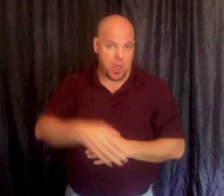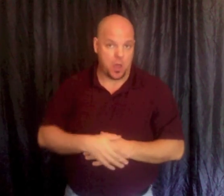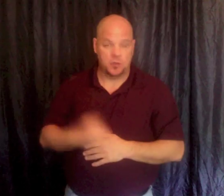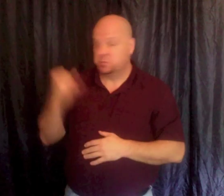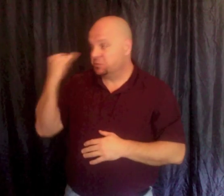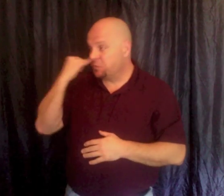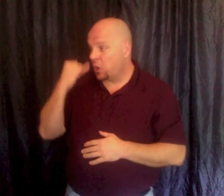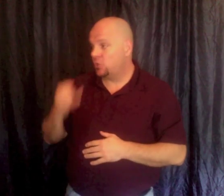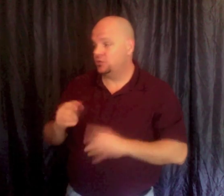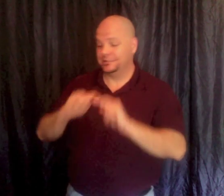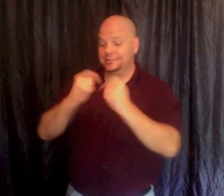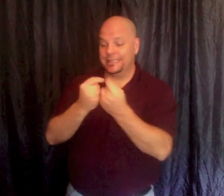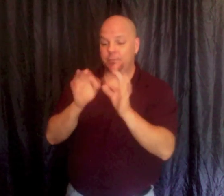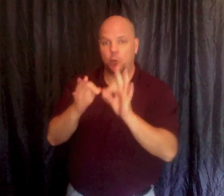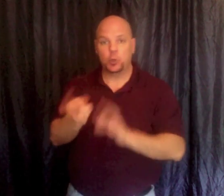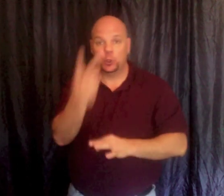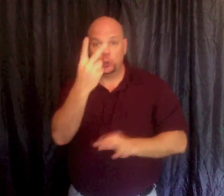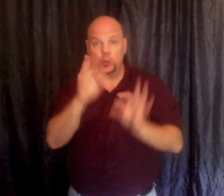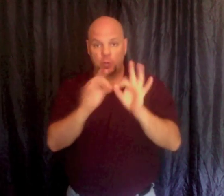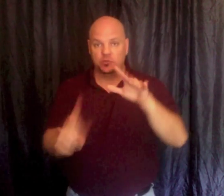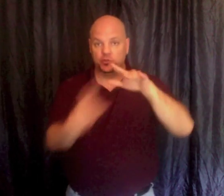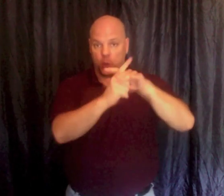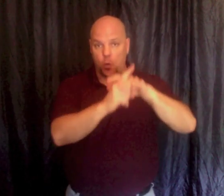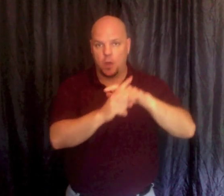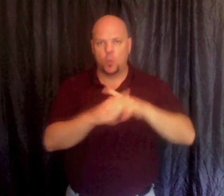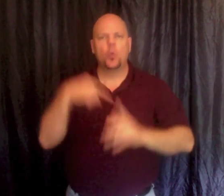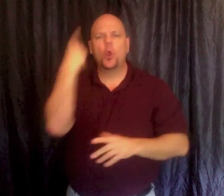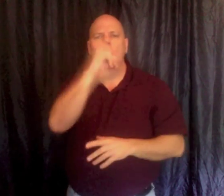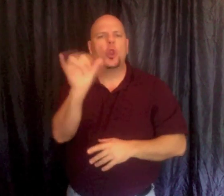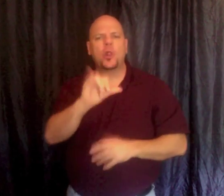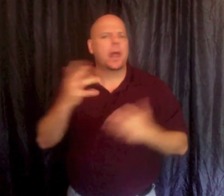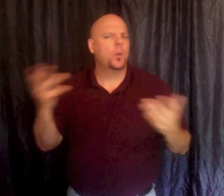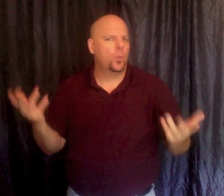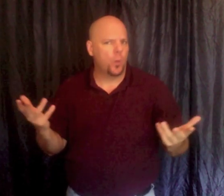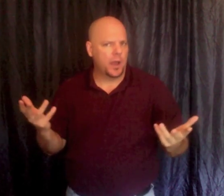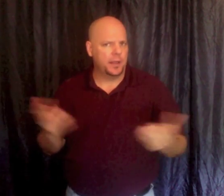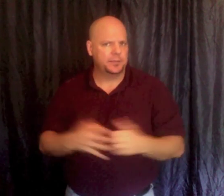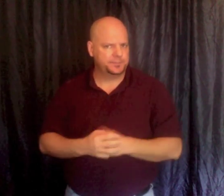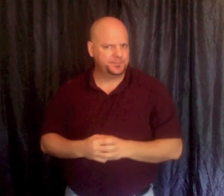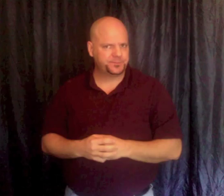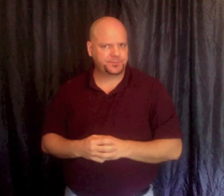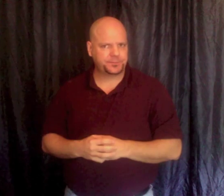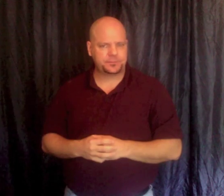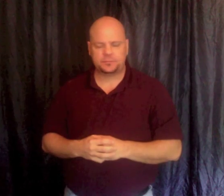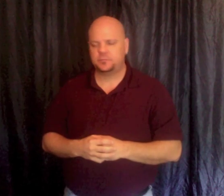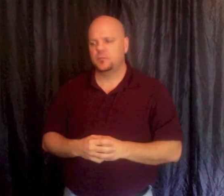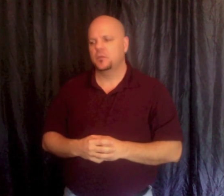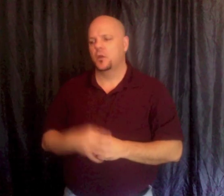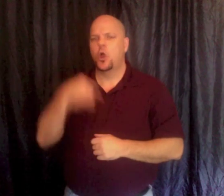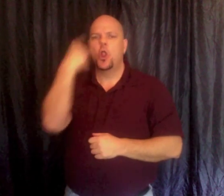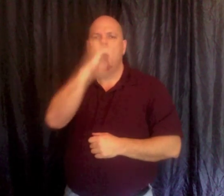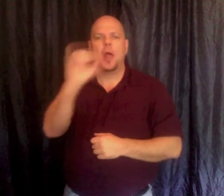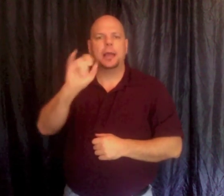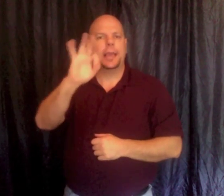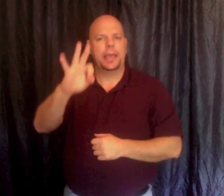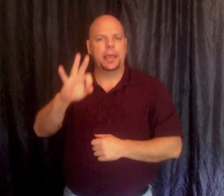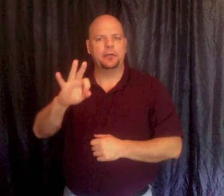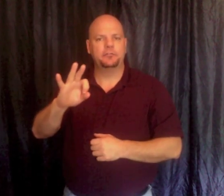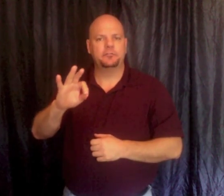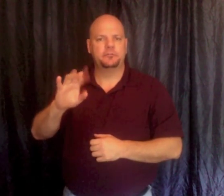interpreters coming, what would that mean to two interpreters? What's it going to be like if there's a teacher to deaf there as well? What